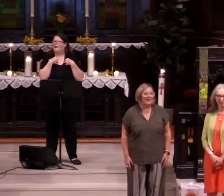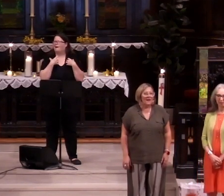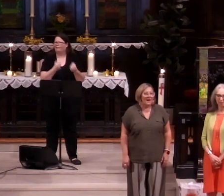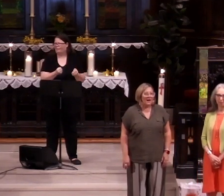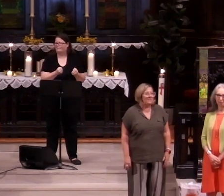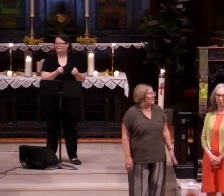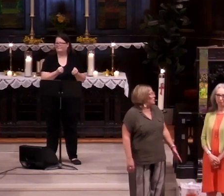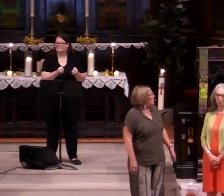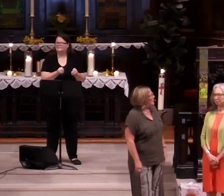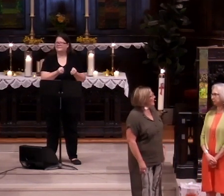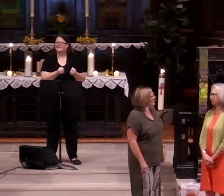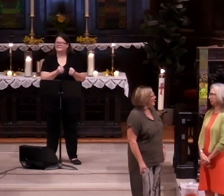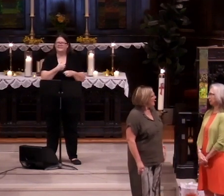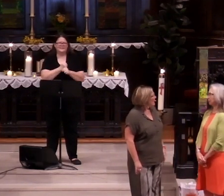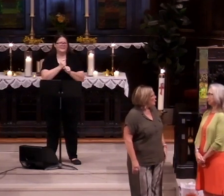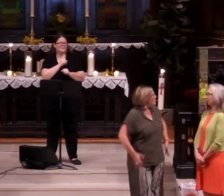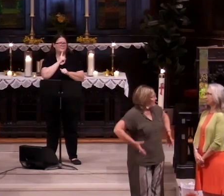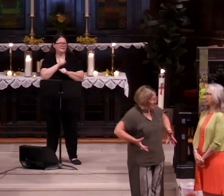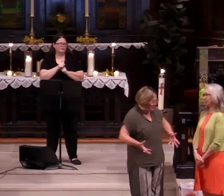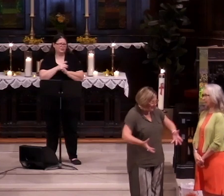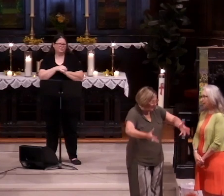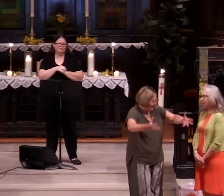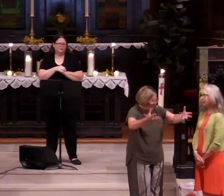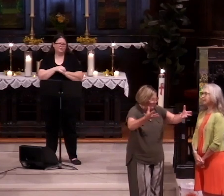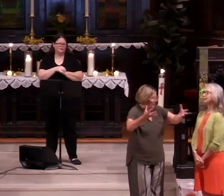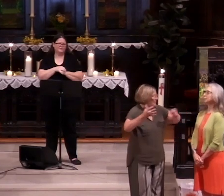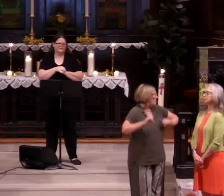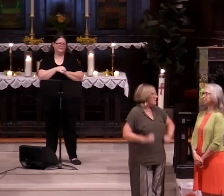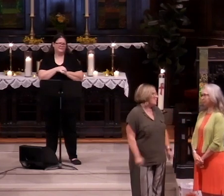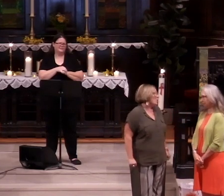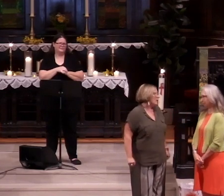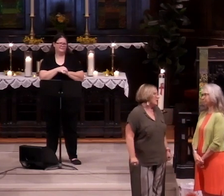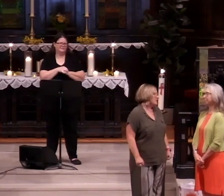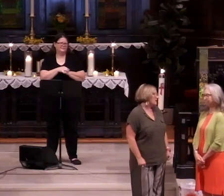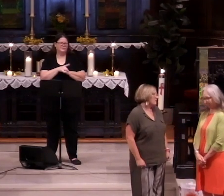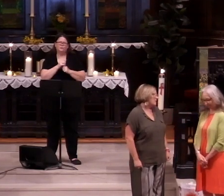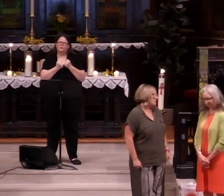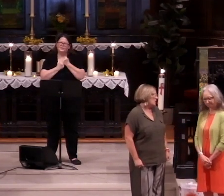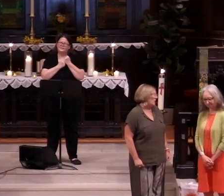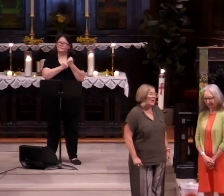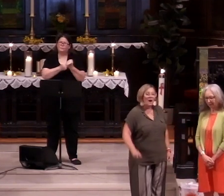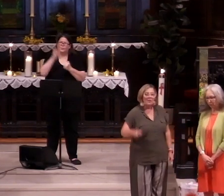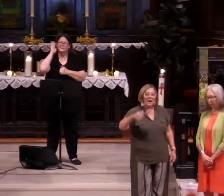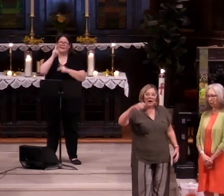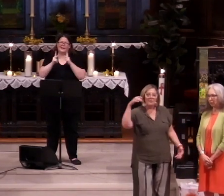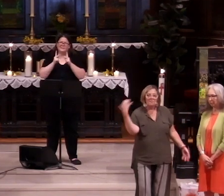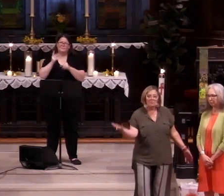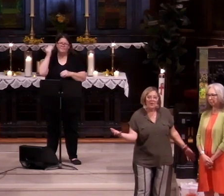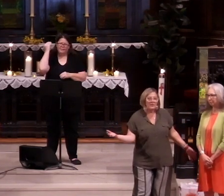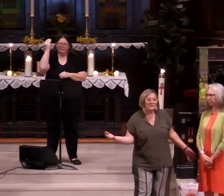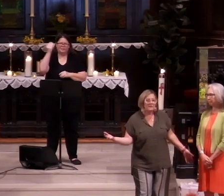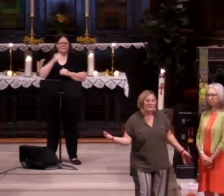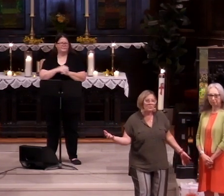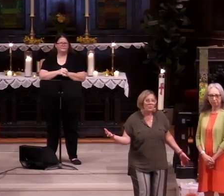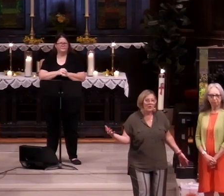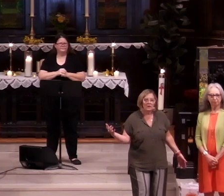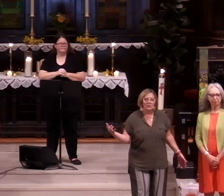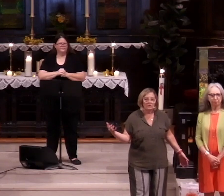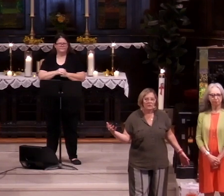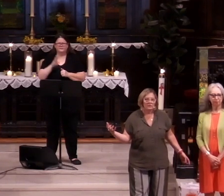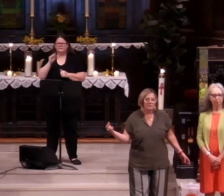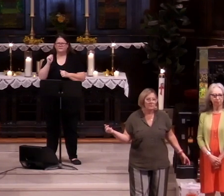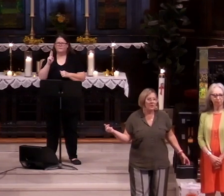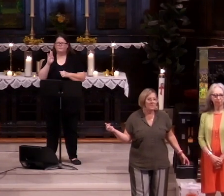well-being and make sure that she can be there for God's people well into the future. Barbara, where